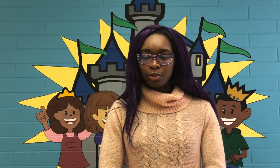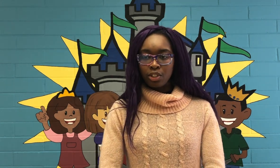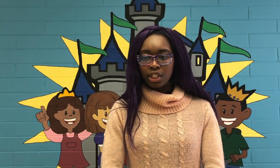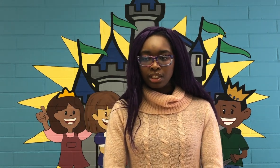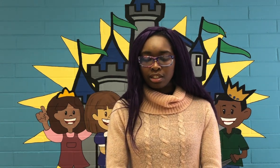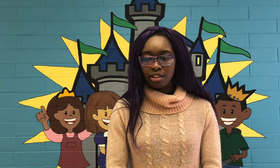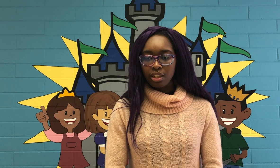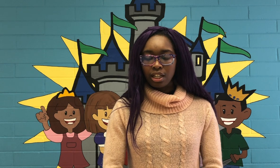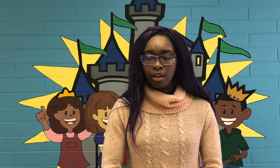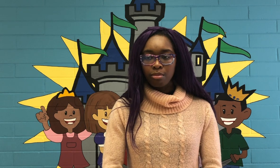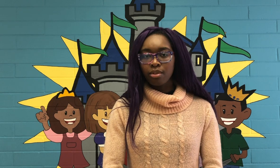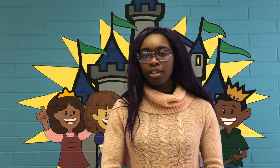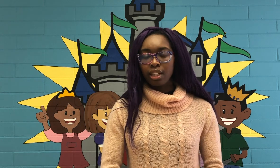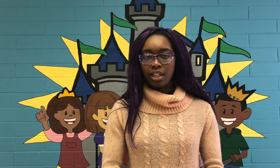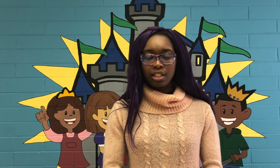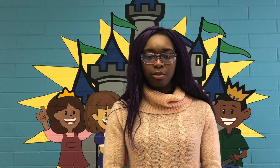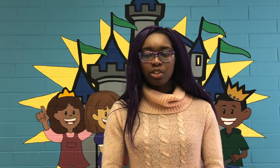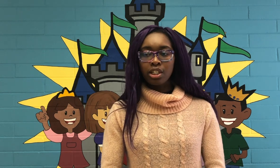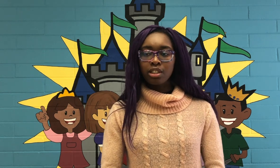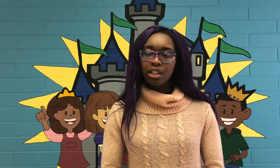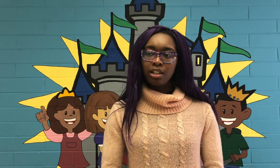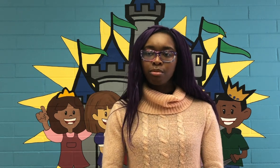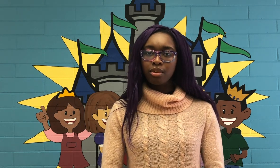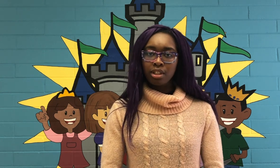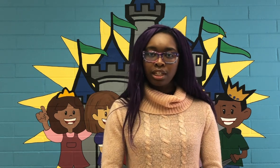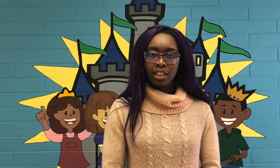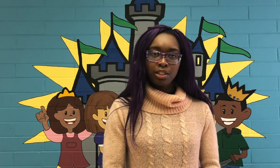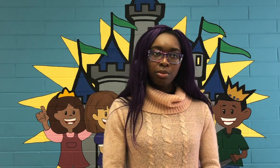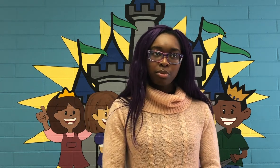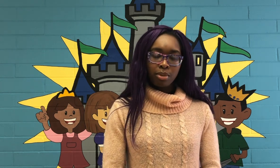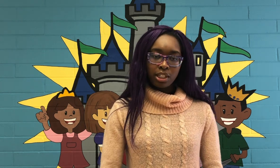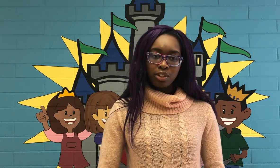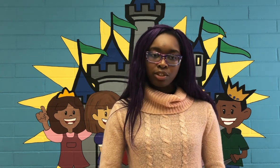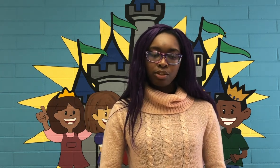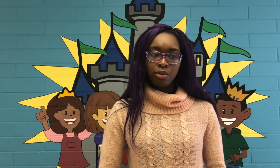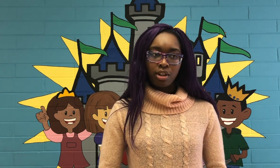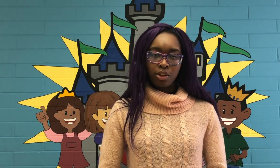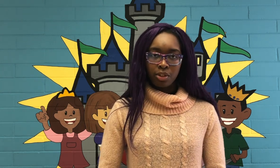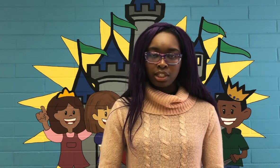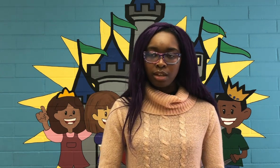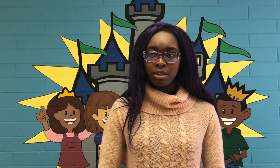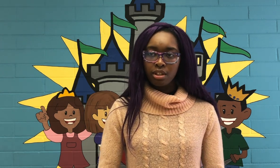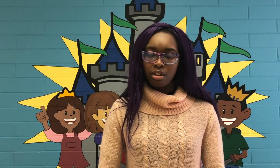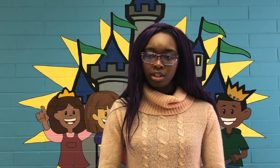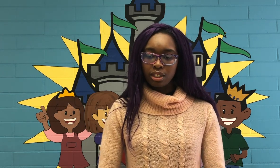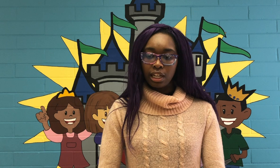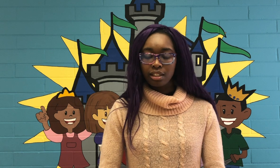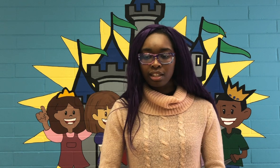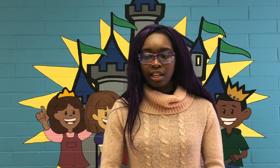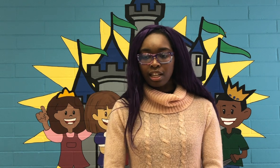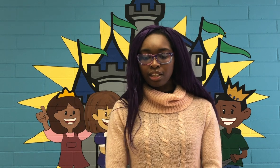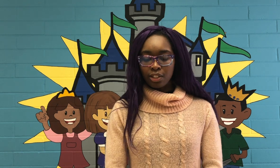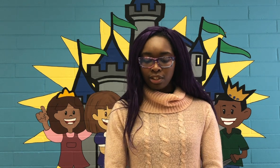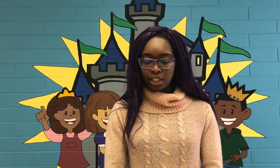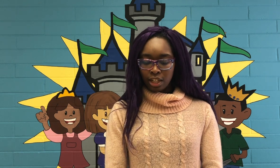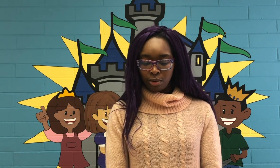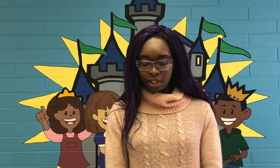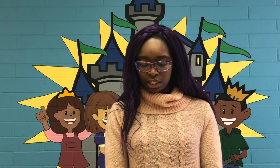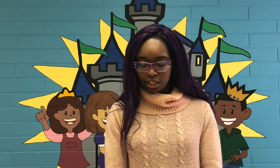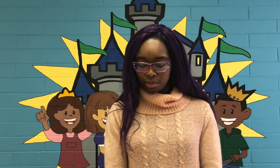was gentle and humble, and as he was gentle and humble, he spread peace through all those he came into contact. And so that's how we need to